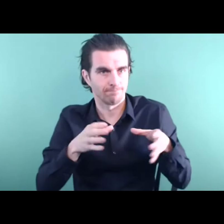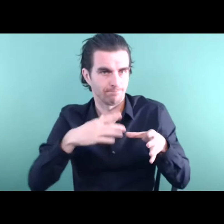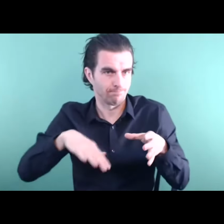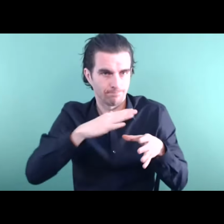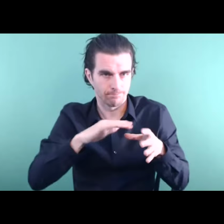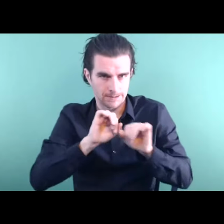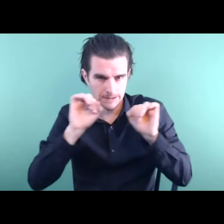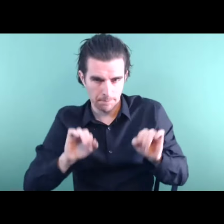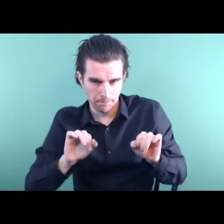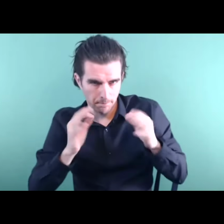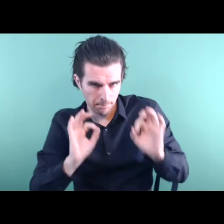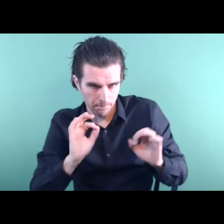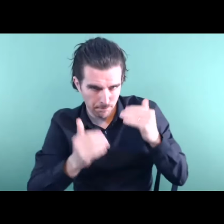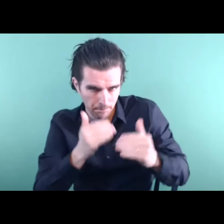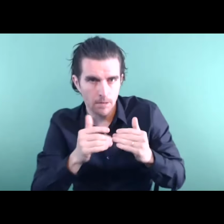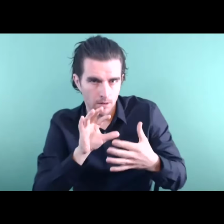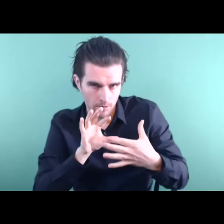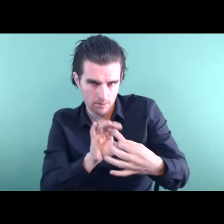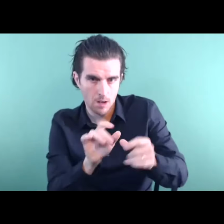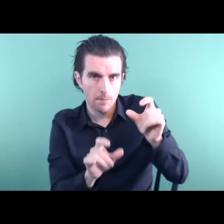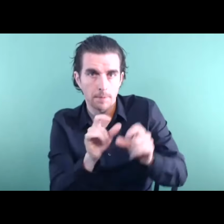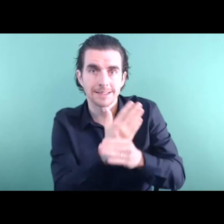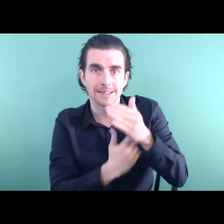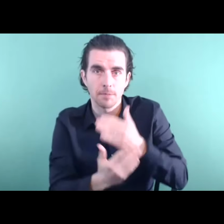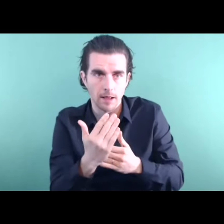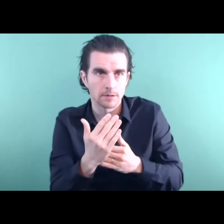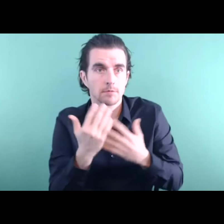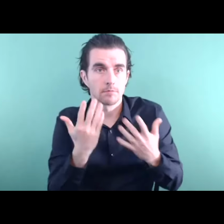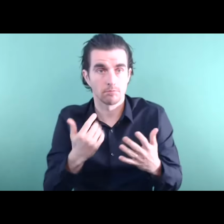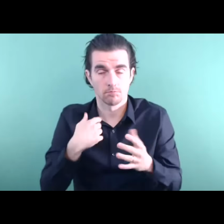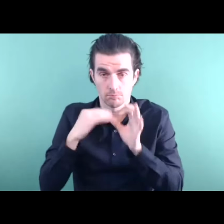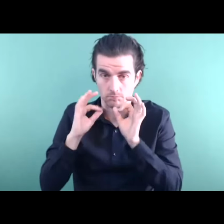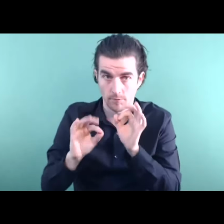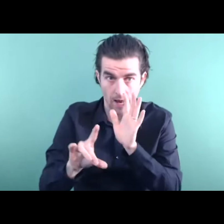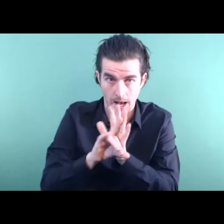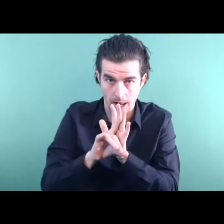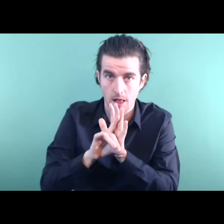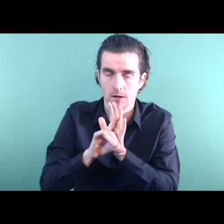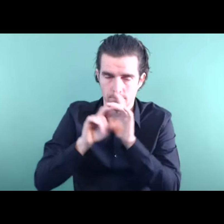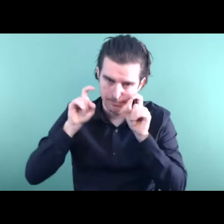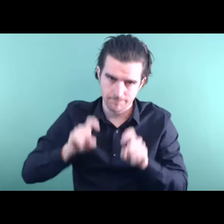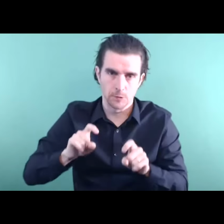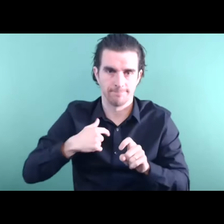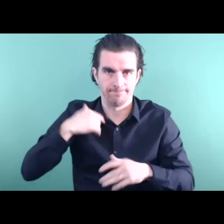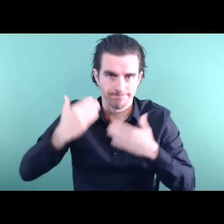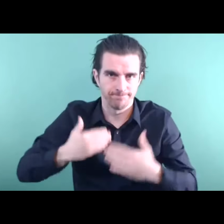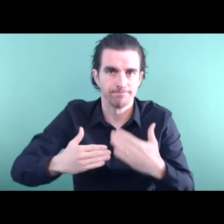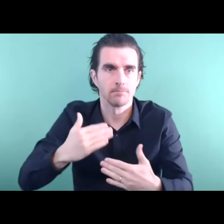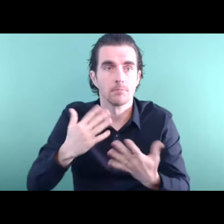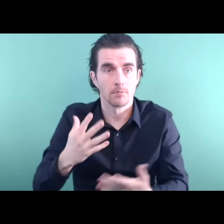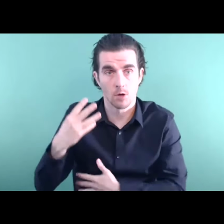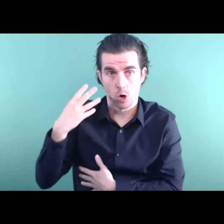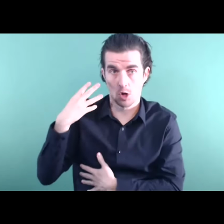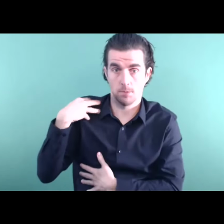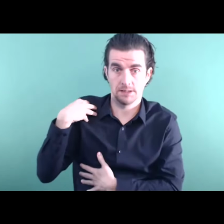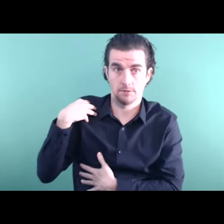Article 10 of the Treaty on the Functioning of the European Union that commits the European Union to mainstream disability issue into all